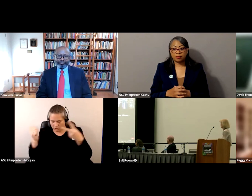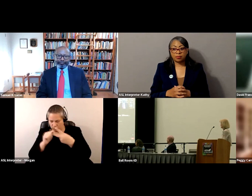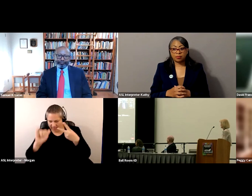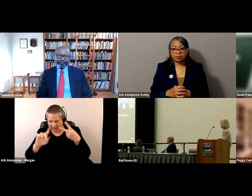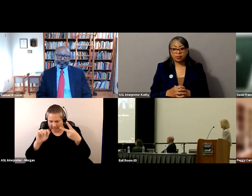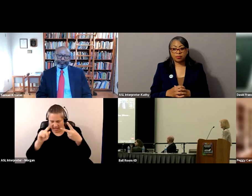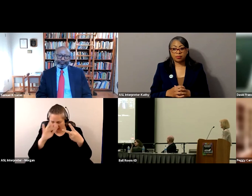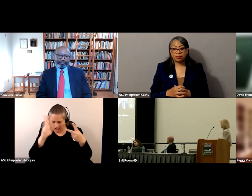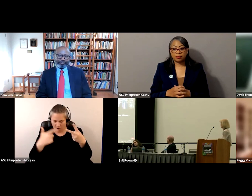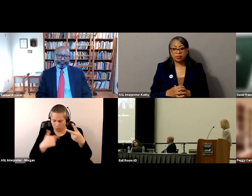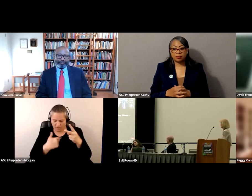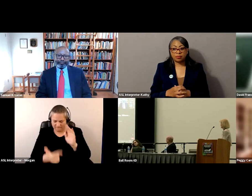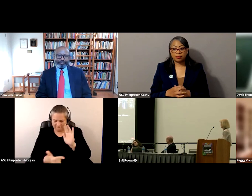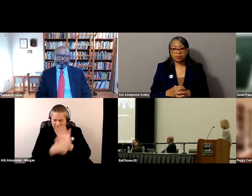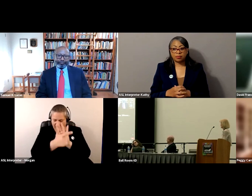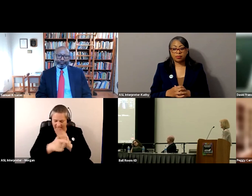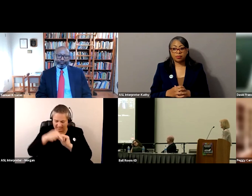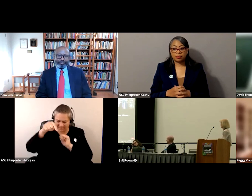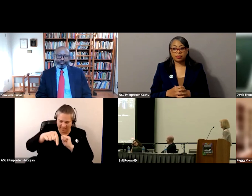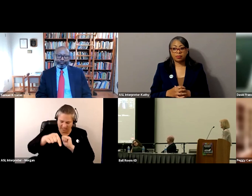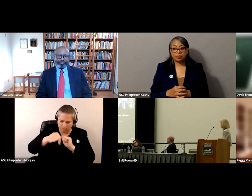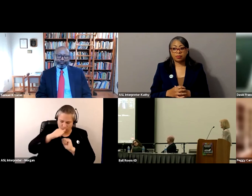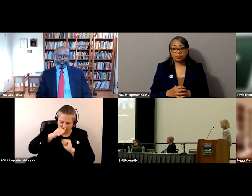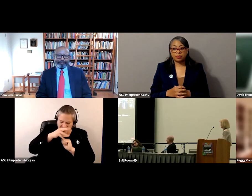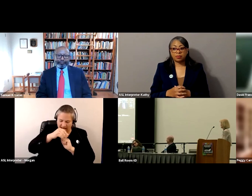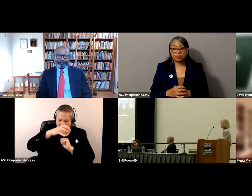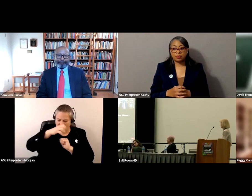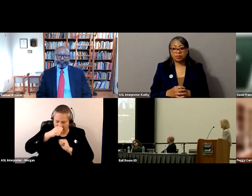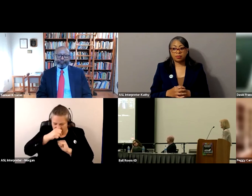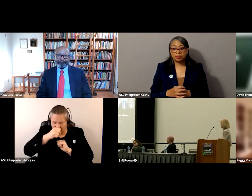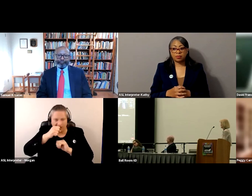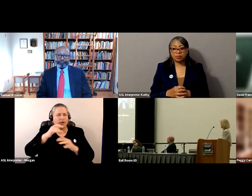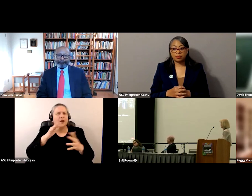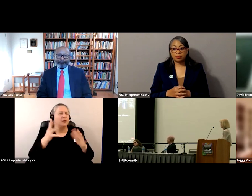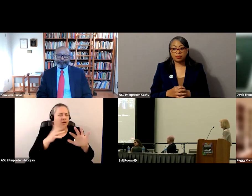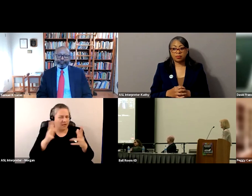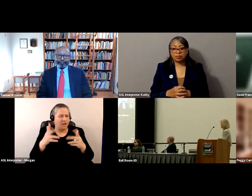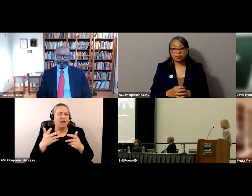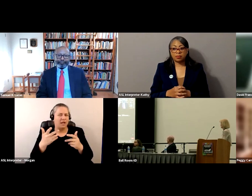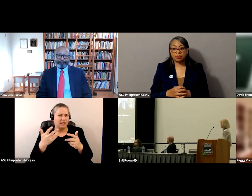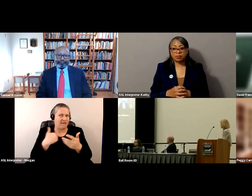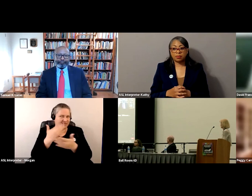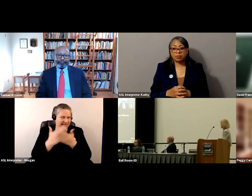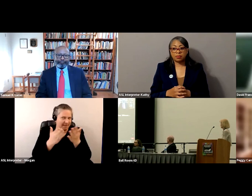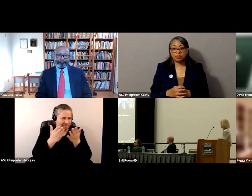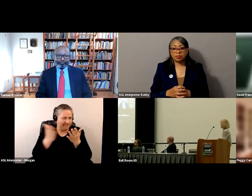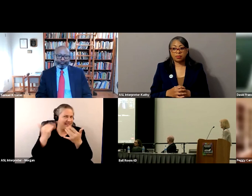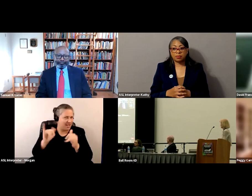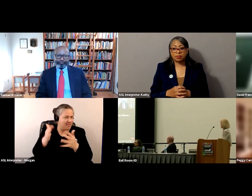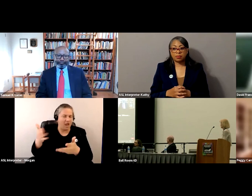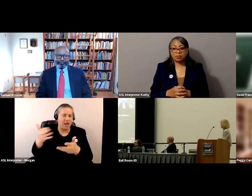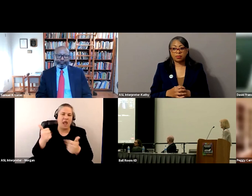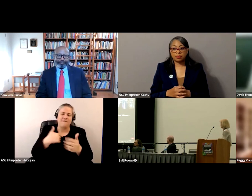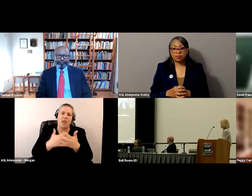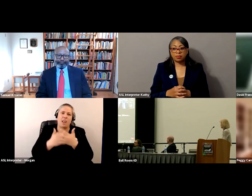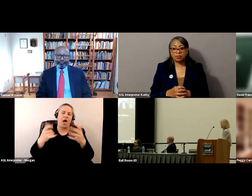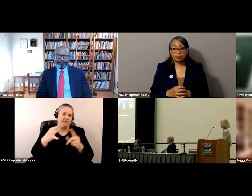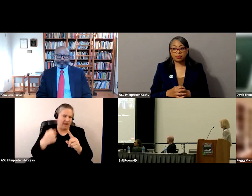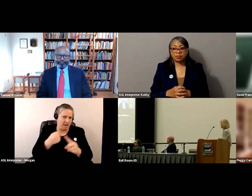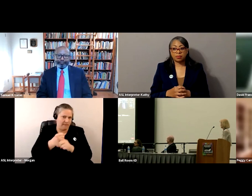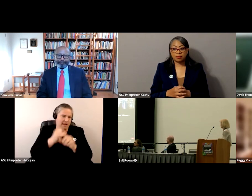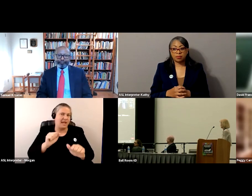we're violating privacy and confidentiality. It's low-hanging fruit, but it could have a lot of